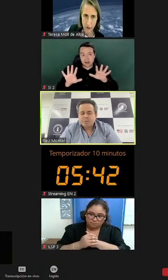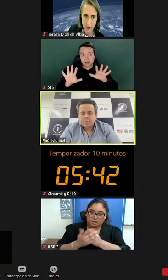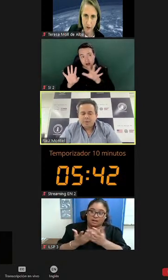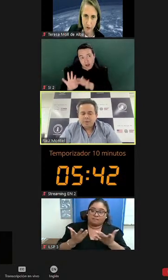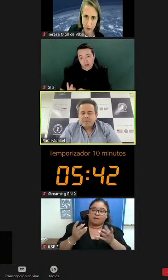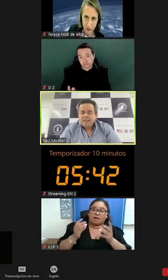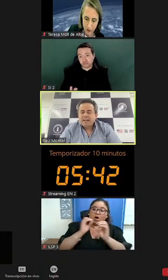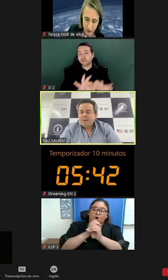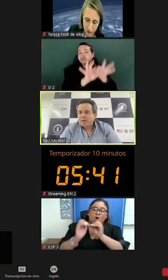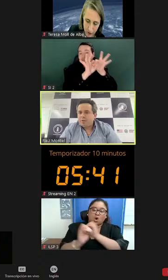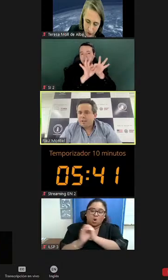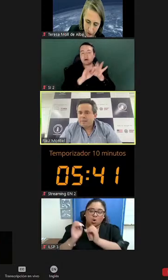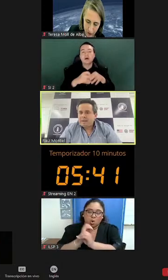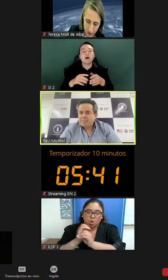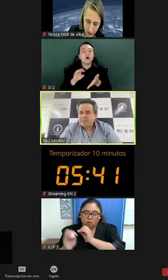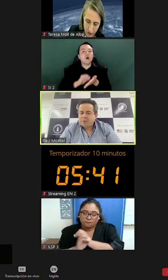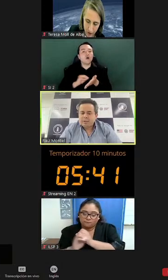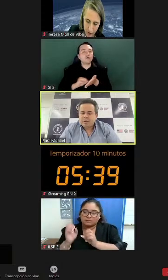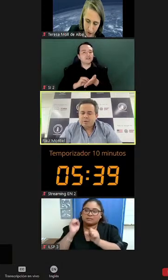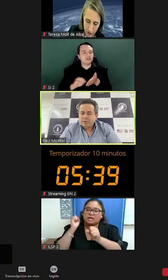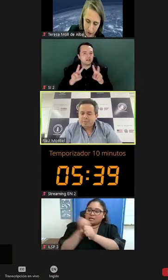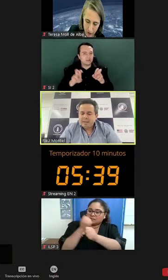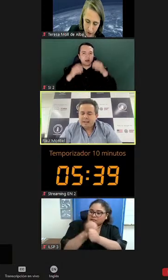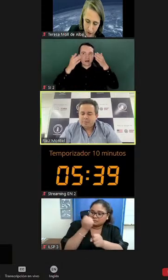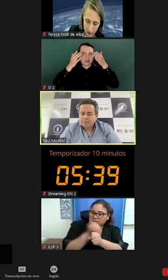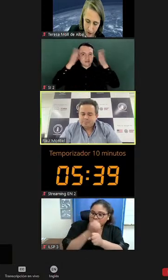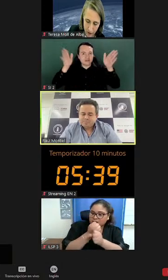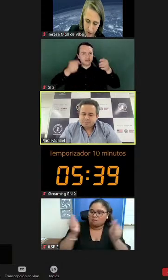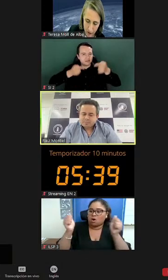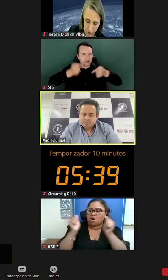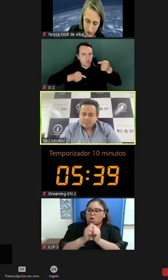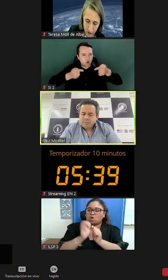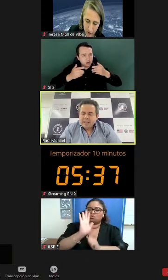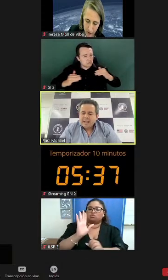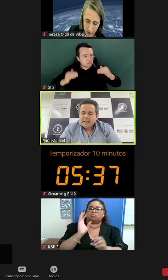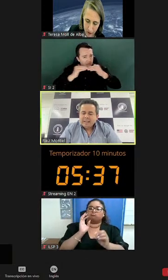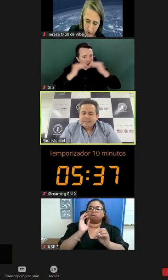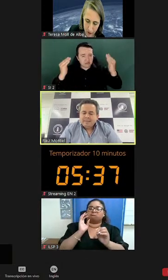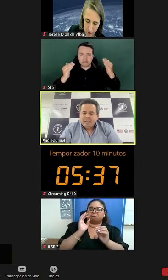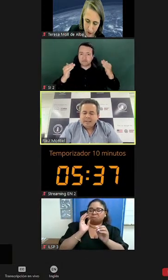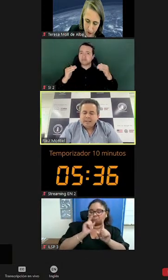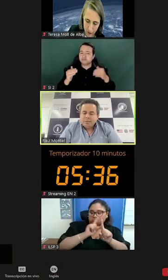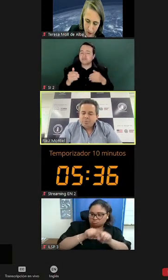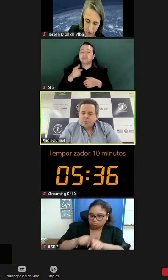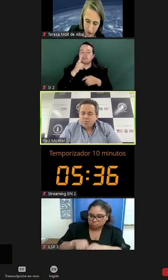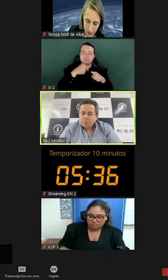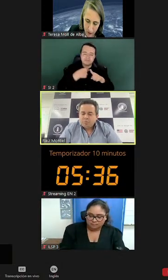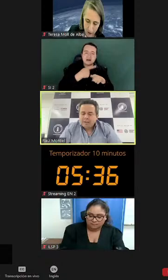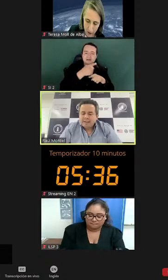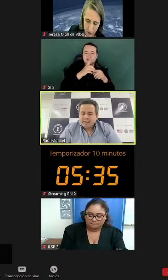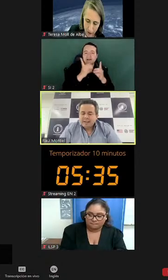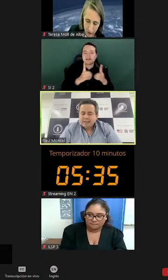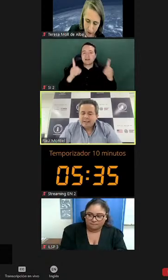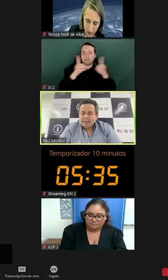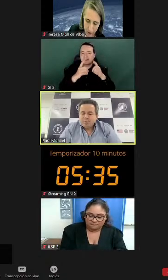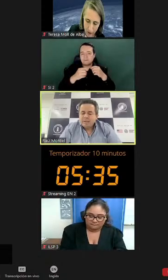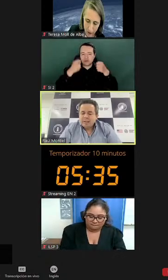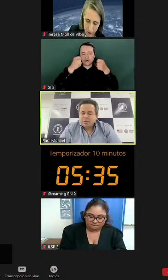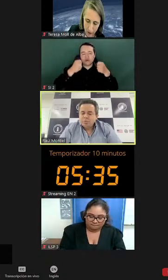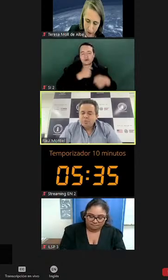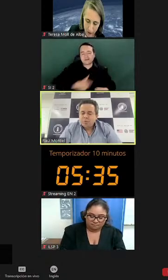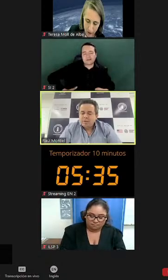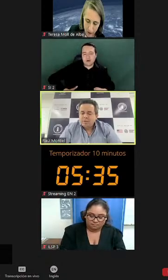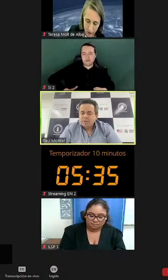of the office for democracy human rights and work of the u.s department of